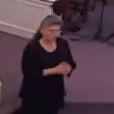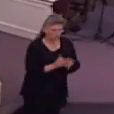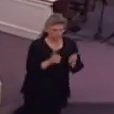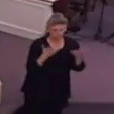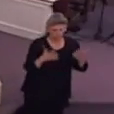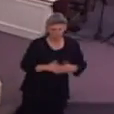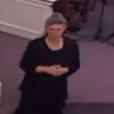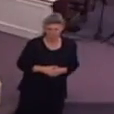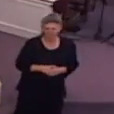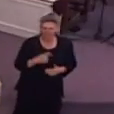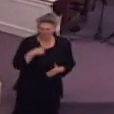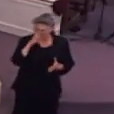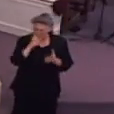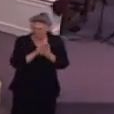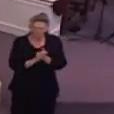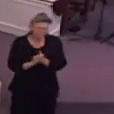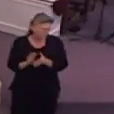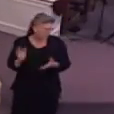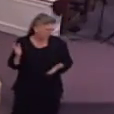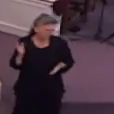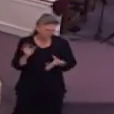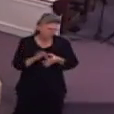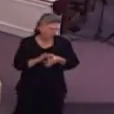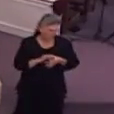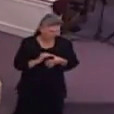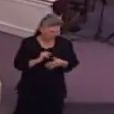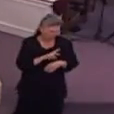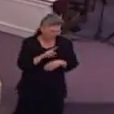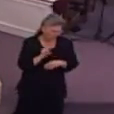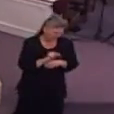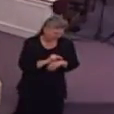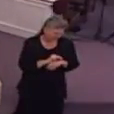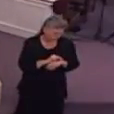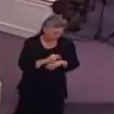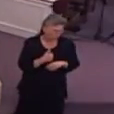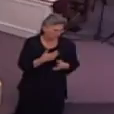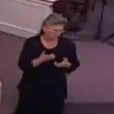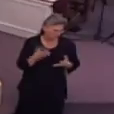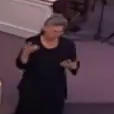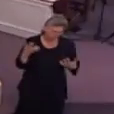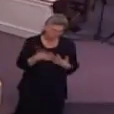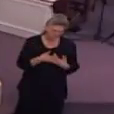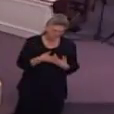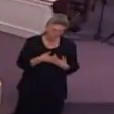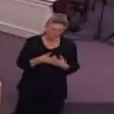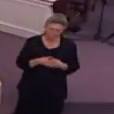Hallelujah. I believe it's just part of our nature, amen, we want to fit in.